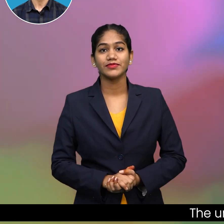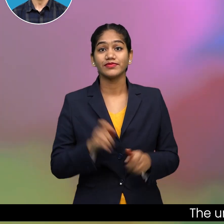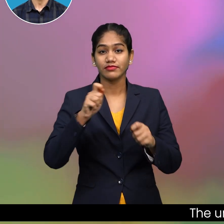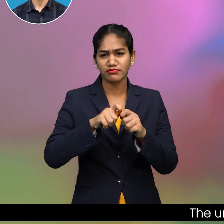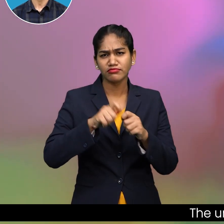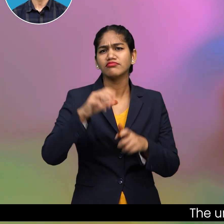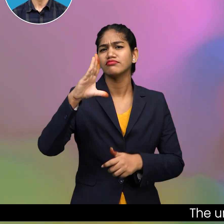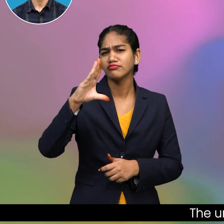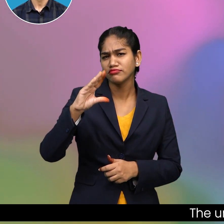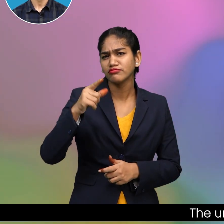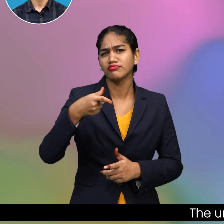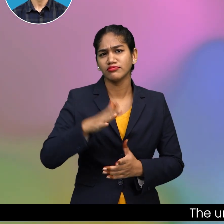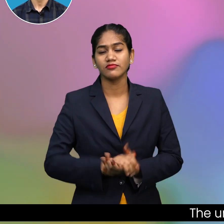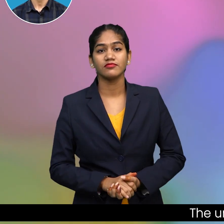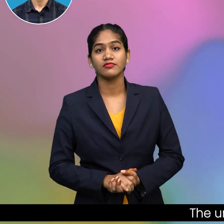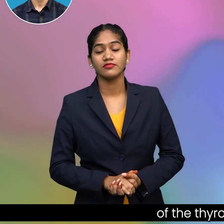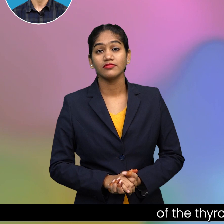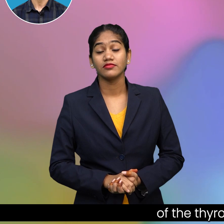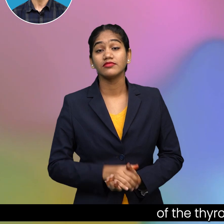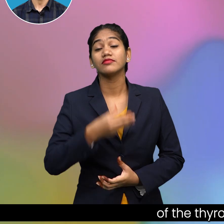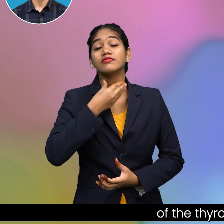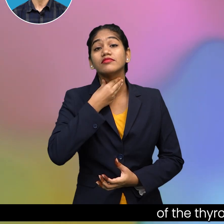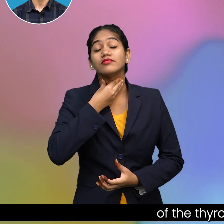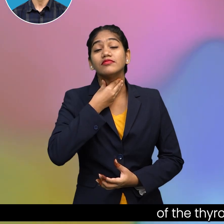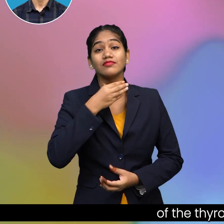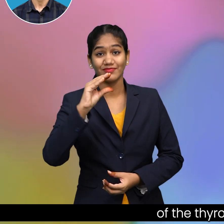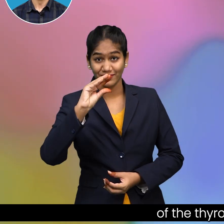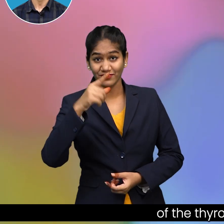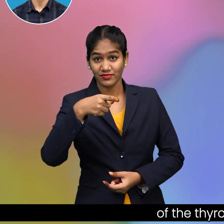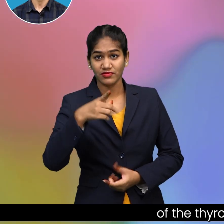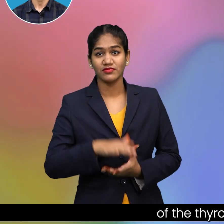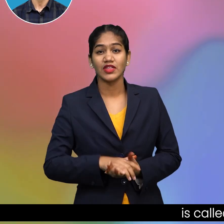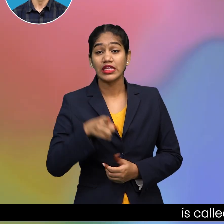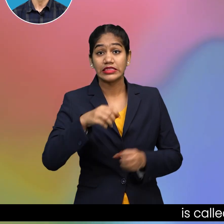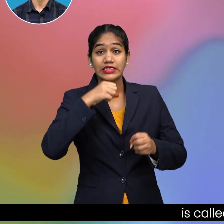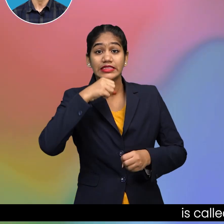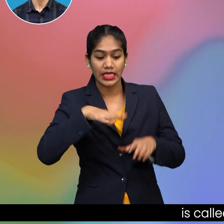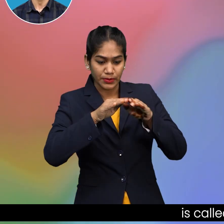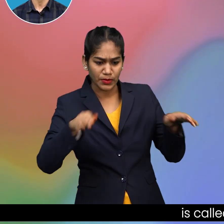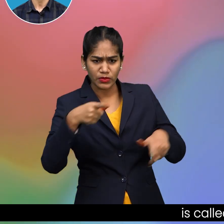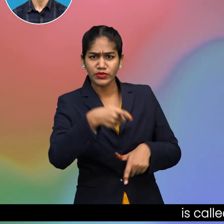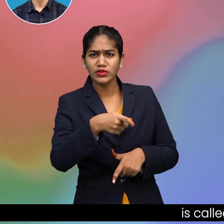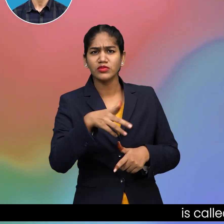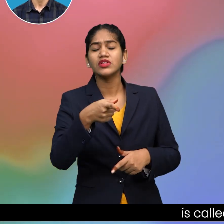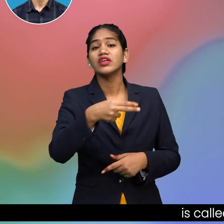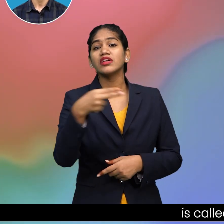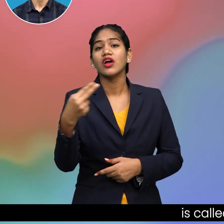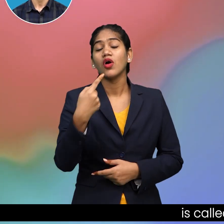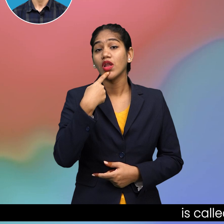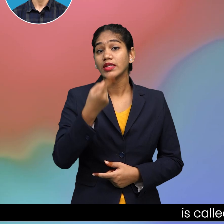The underactivity of the thyroid gland in adults is called myxedema.